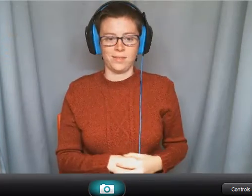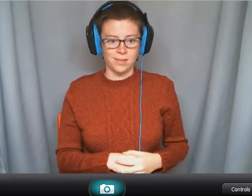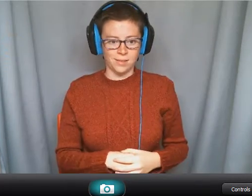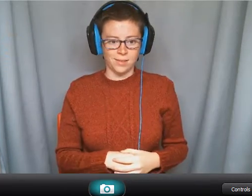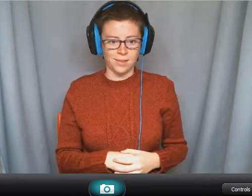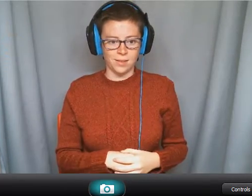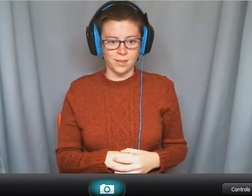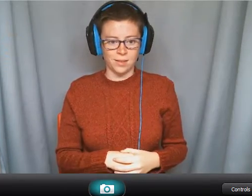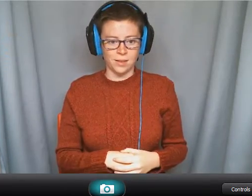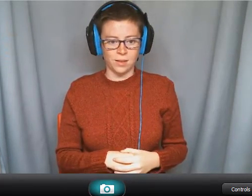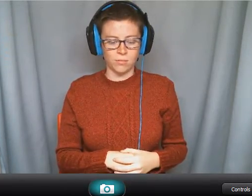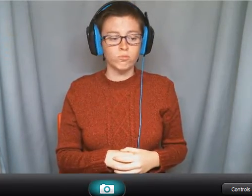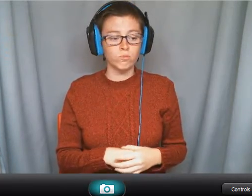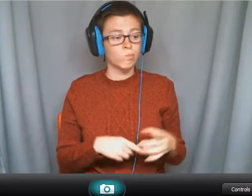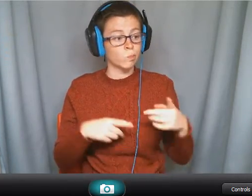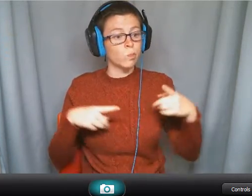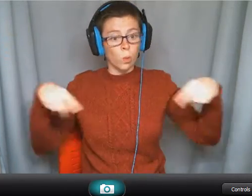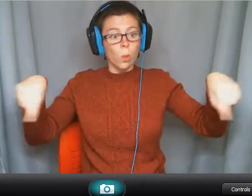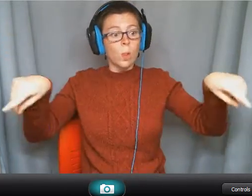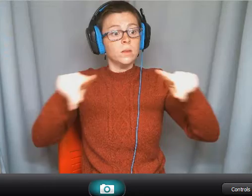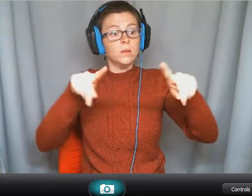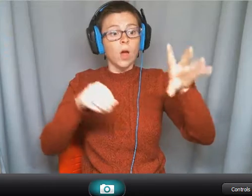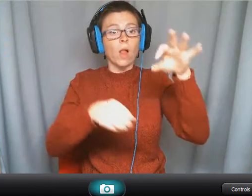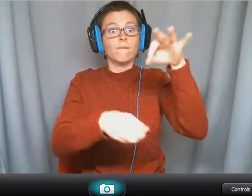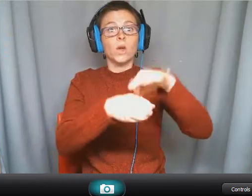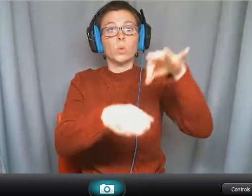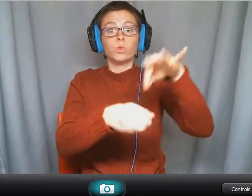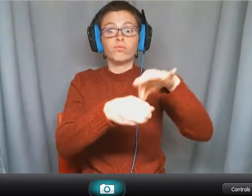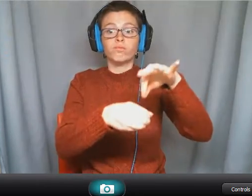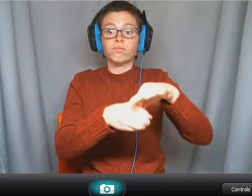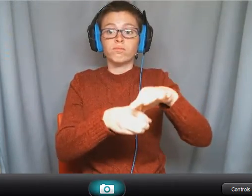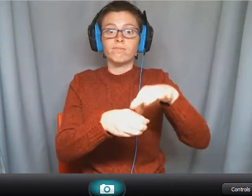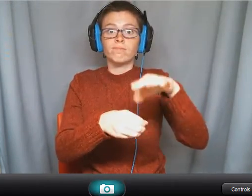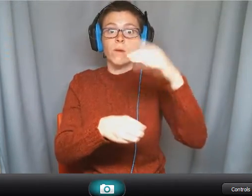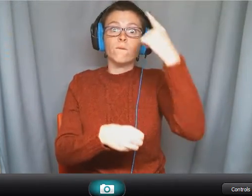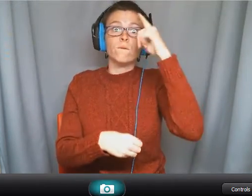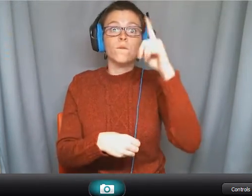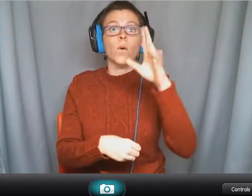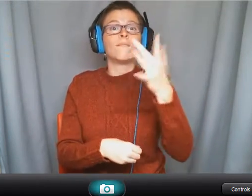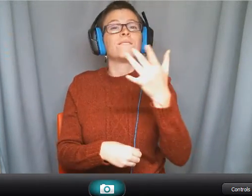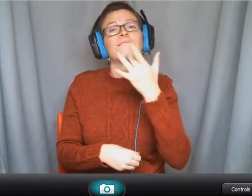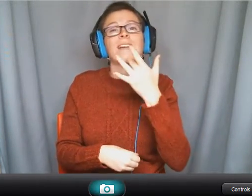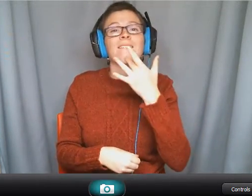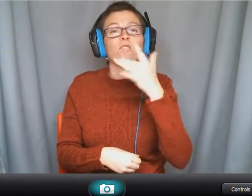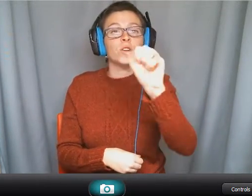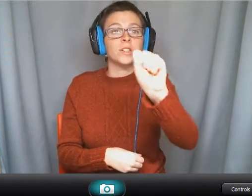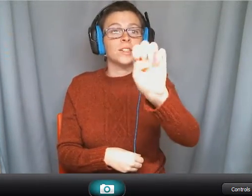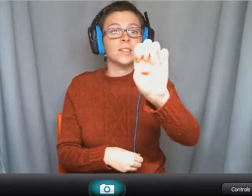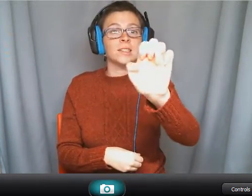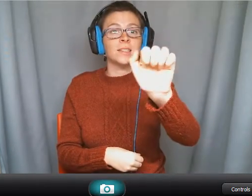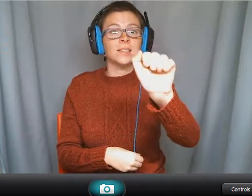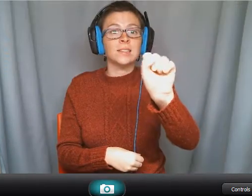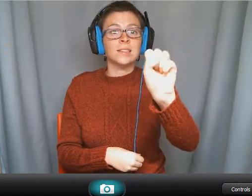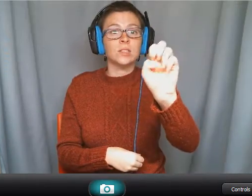Let's vote for our favorite season. I haven't said anything yet. Okay, wait a